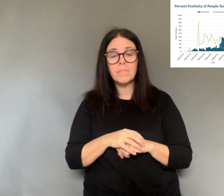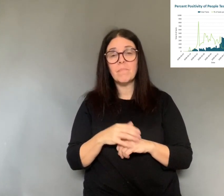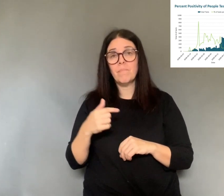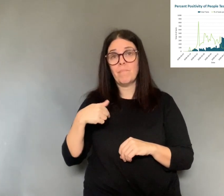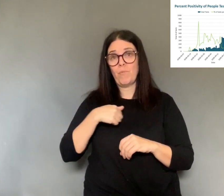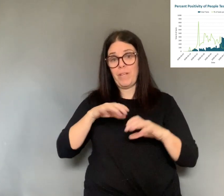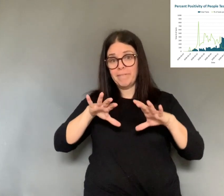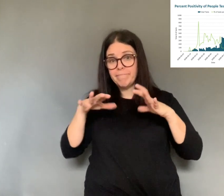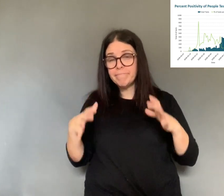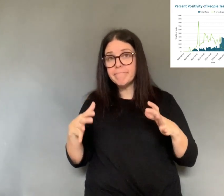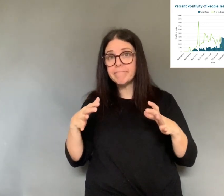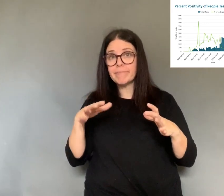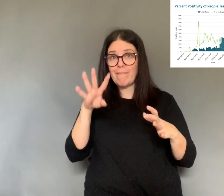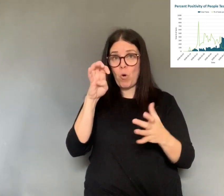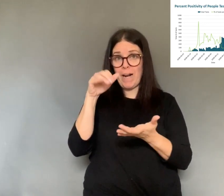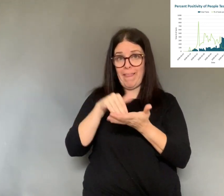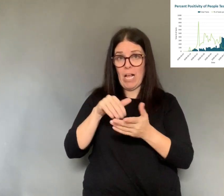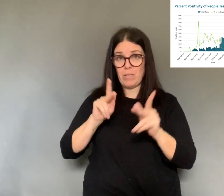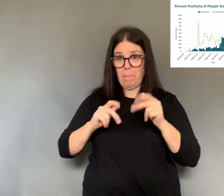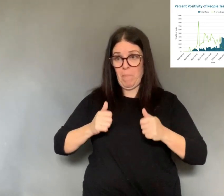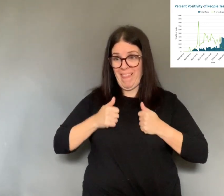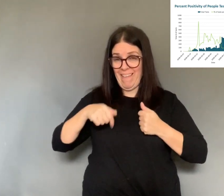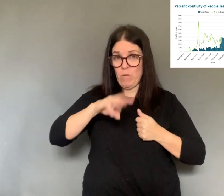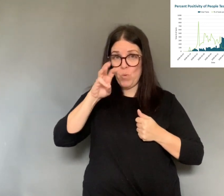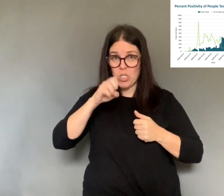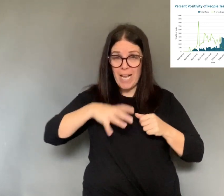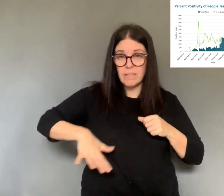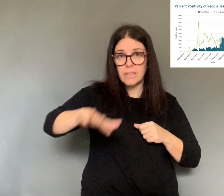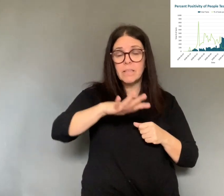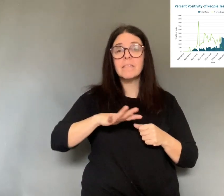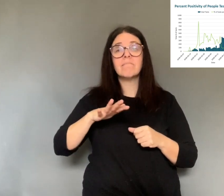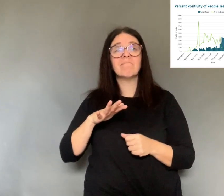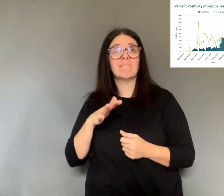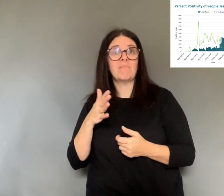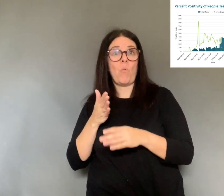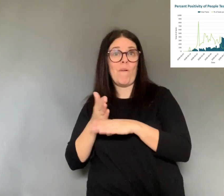population, this roughly equates to 2.5% of our population that we have already tested.